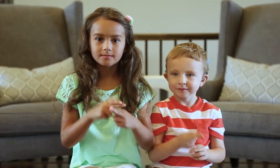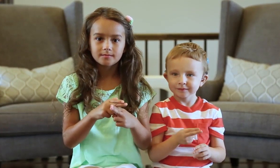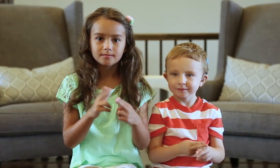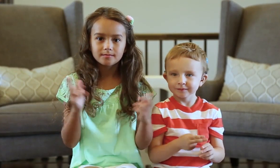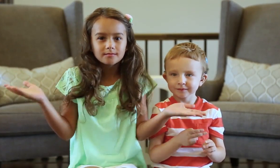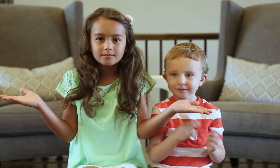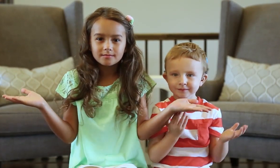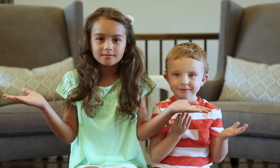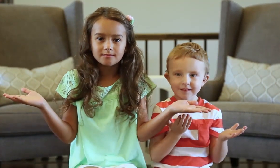You name what?